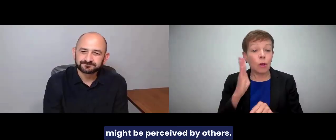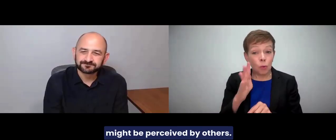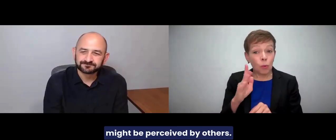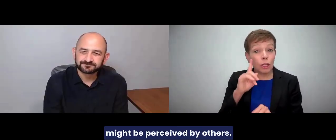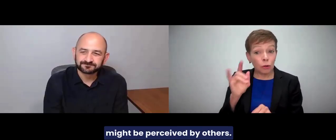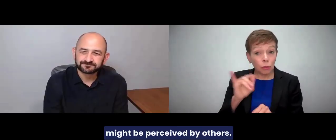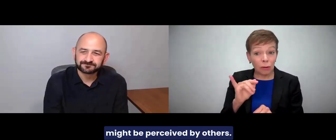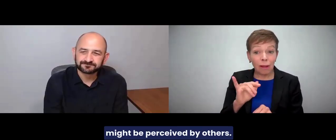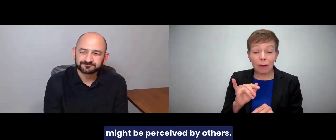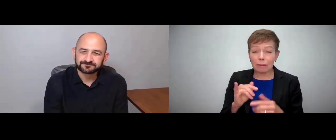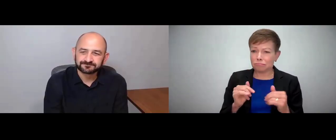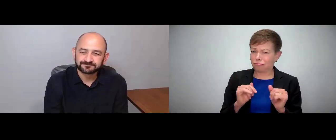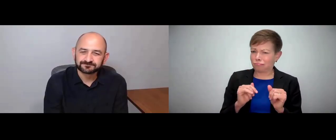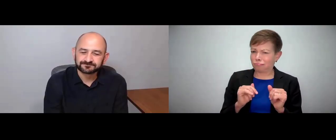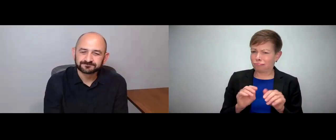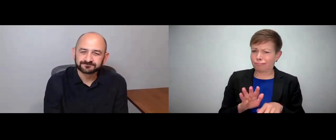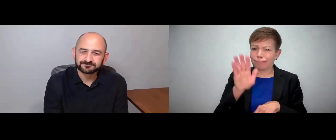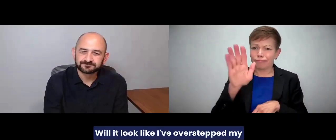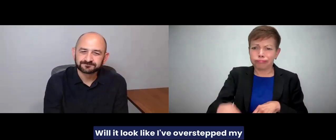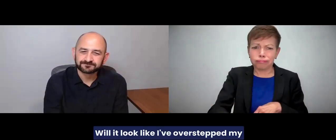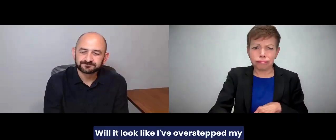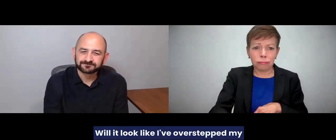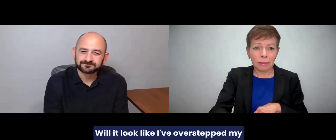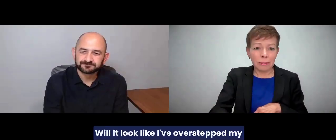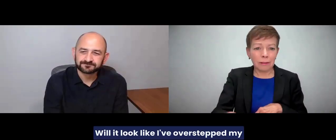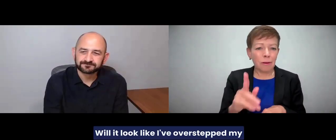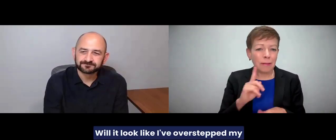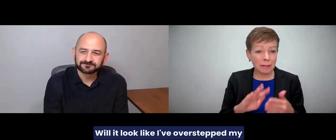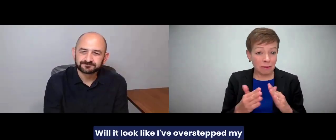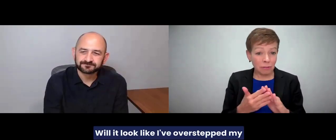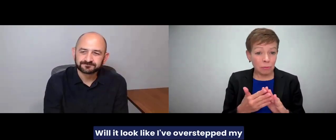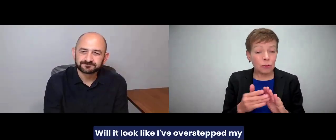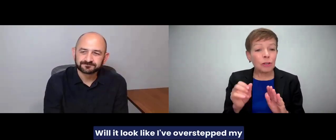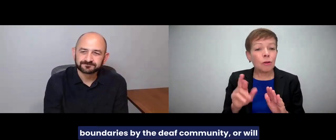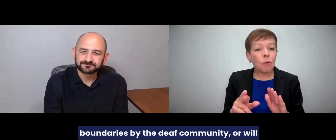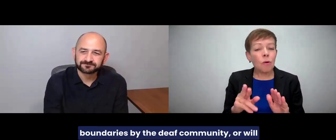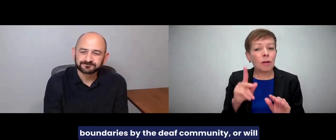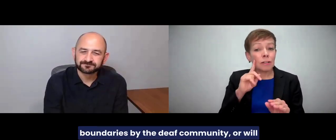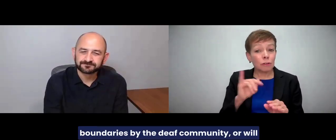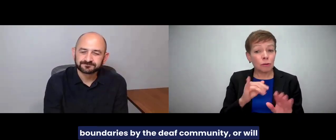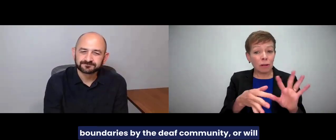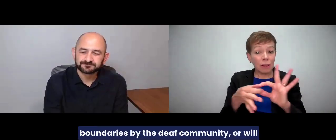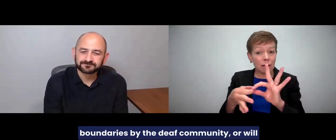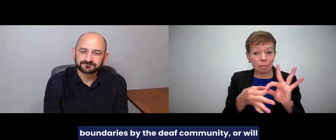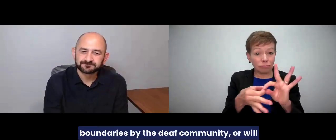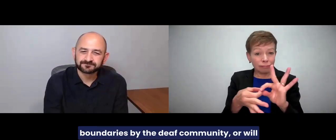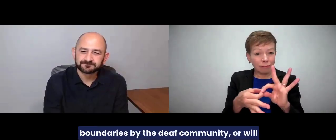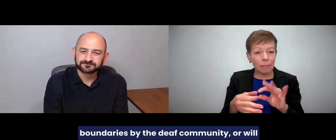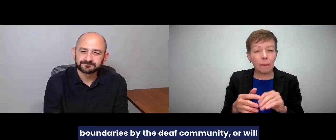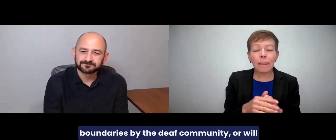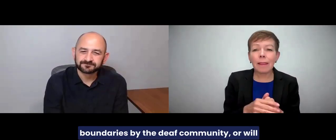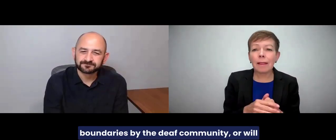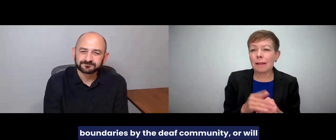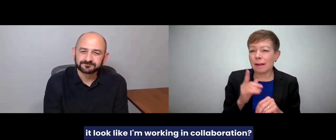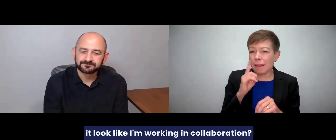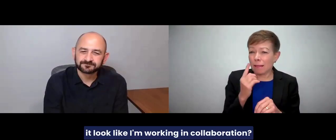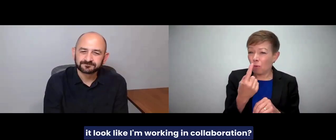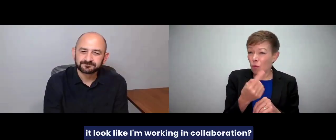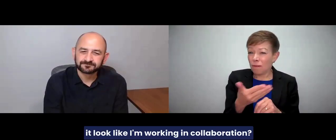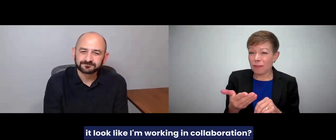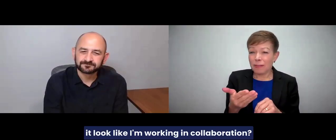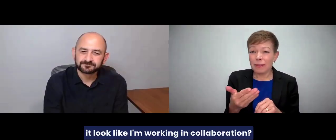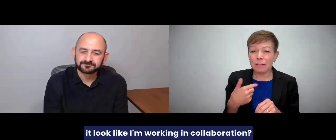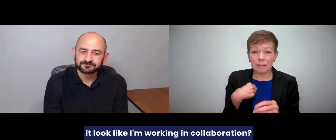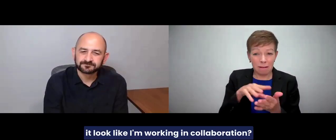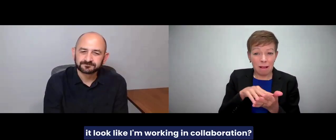might be perceived by others. Will it look like I've overstepped my boundaries by the deaf community? Or will it look like